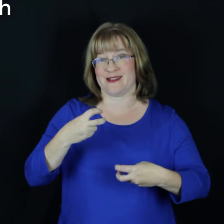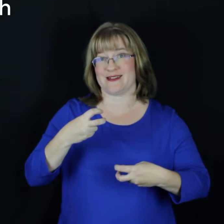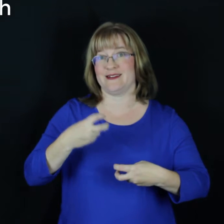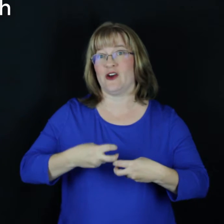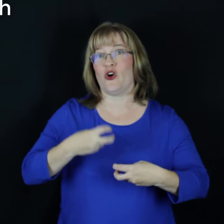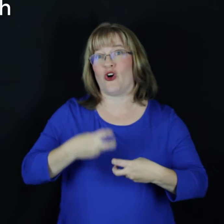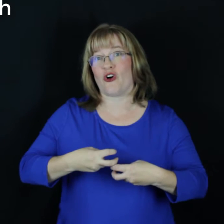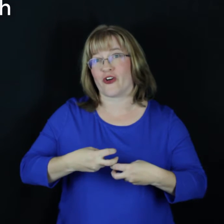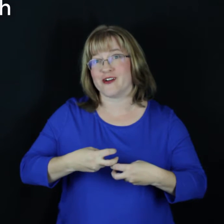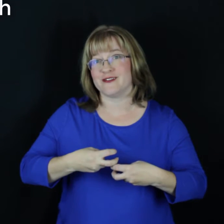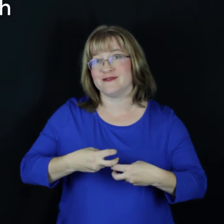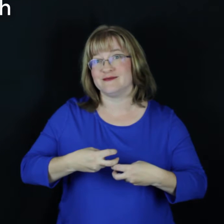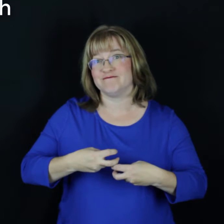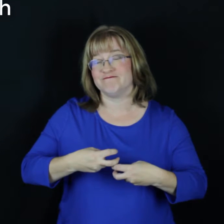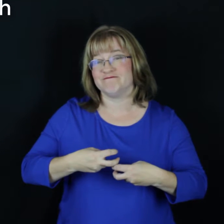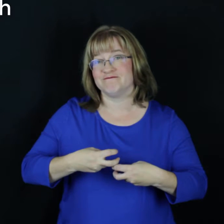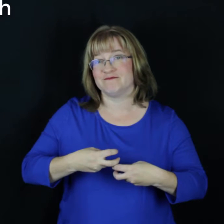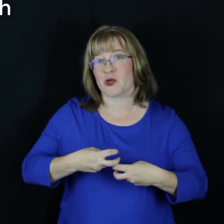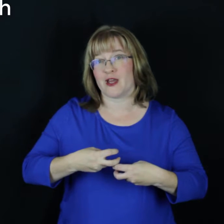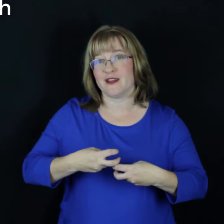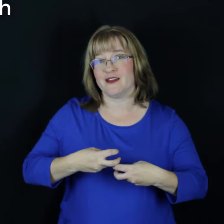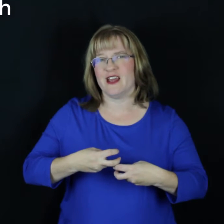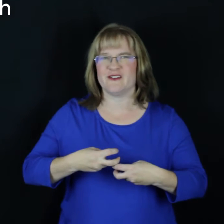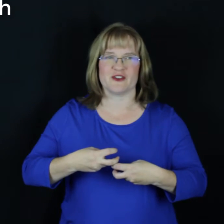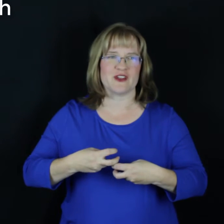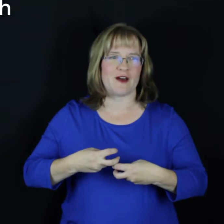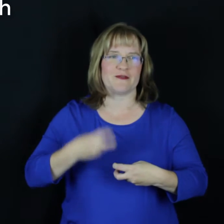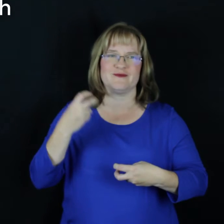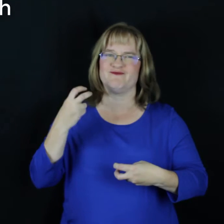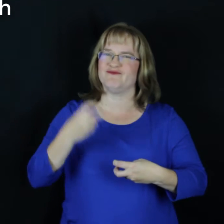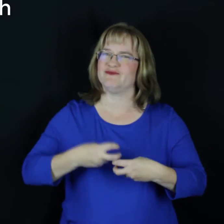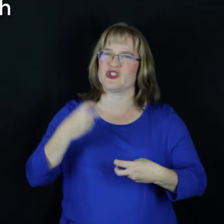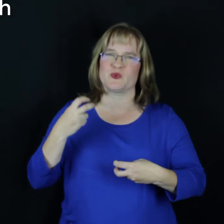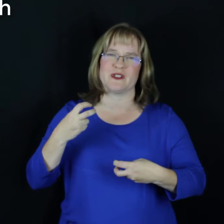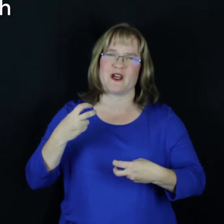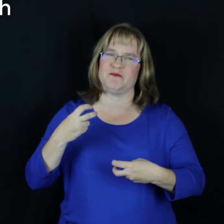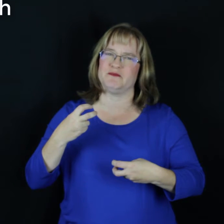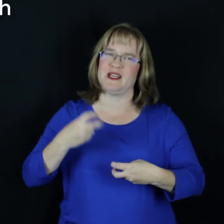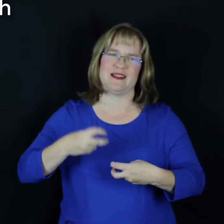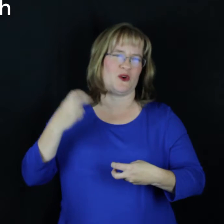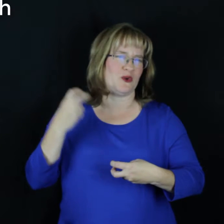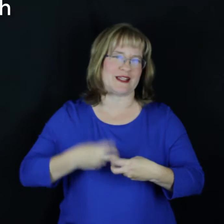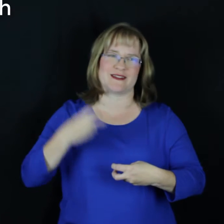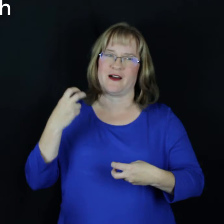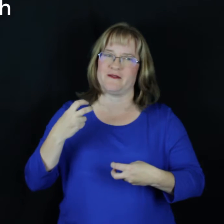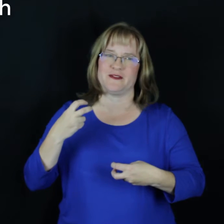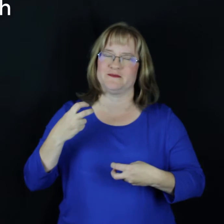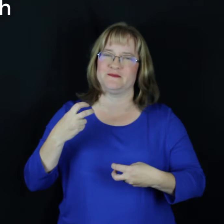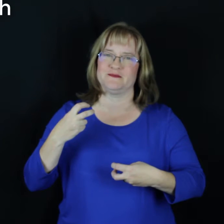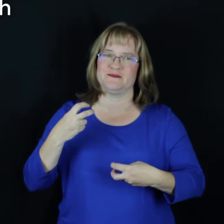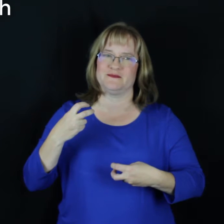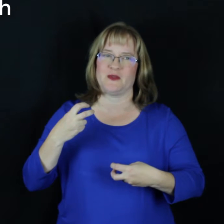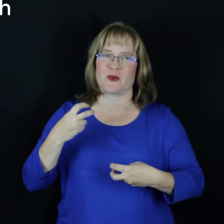twice. Hard. Okay? For tough, just one time. Oh, that's tough.